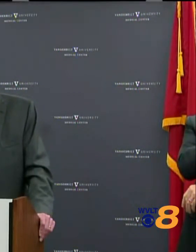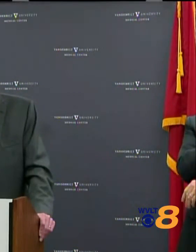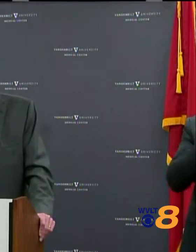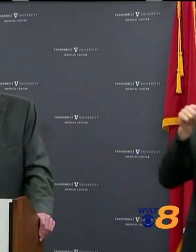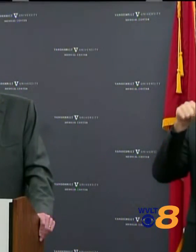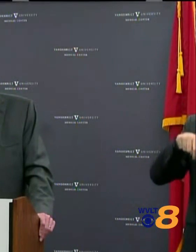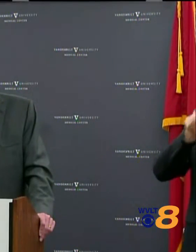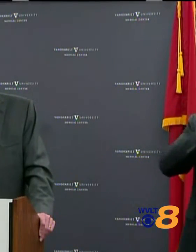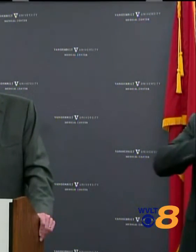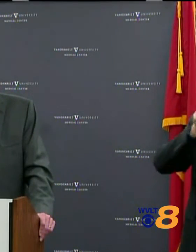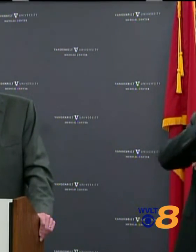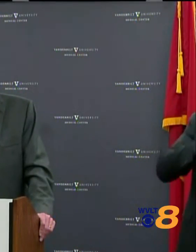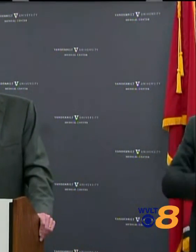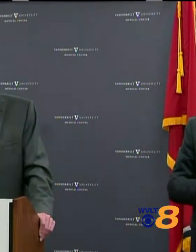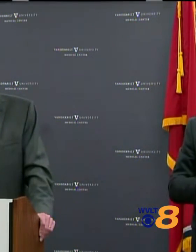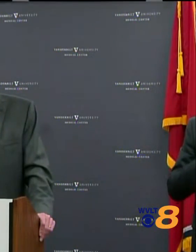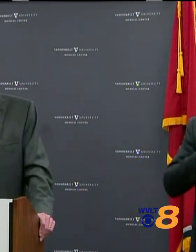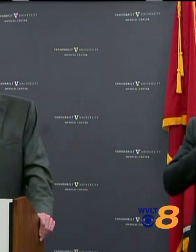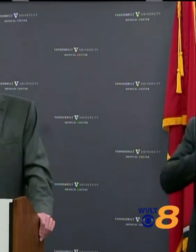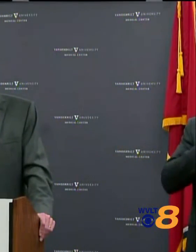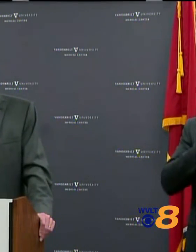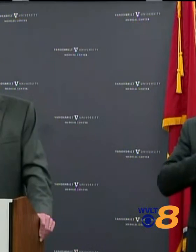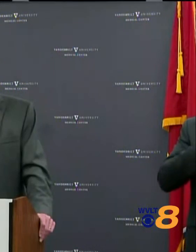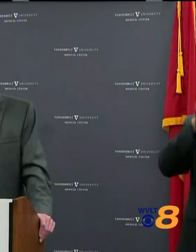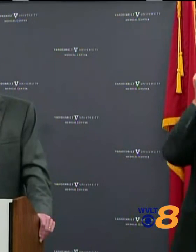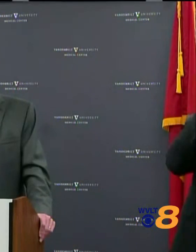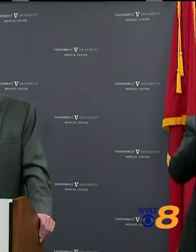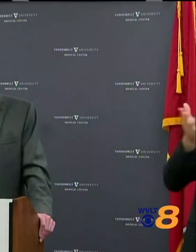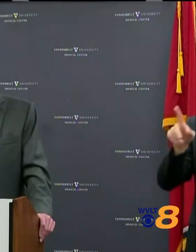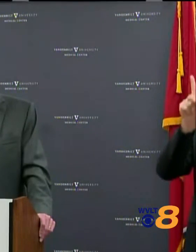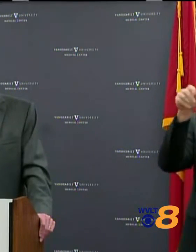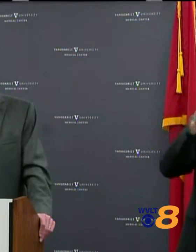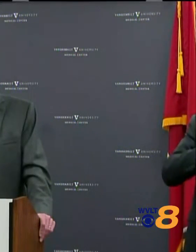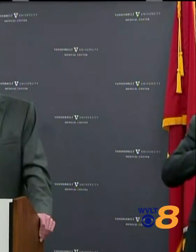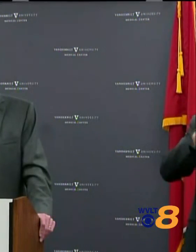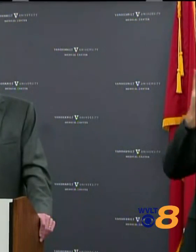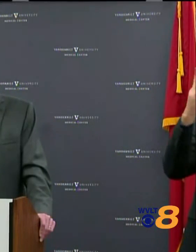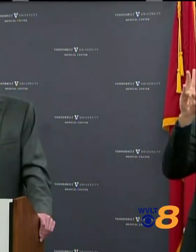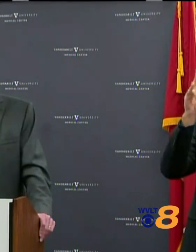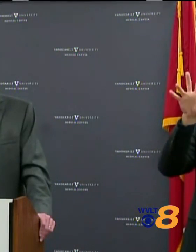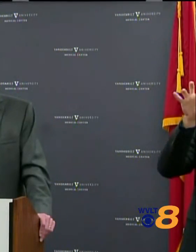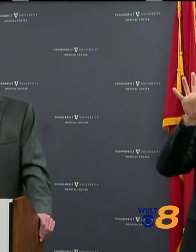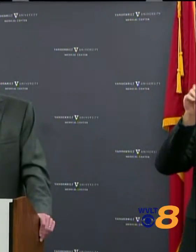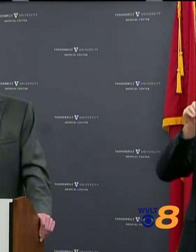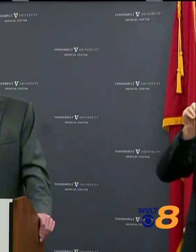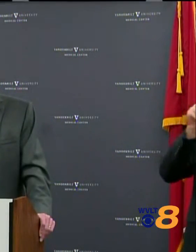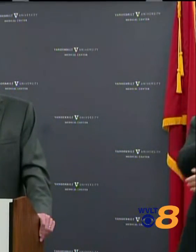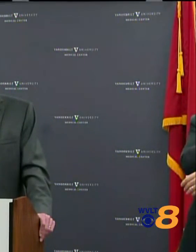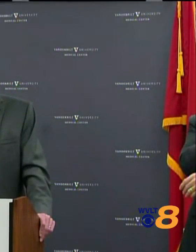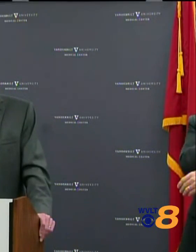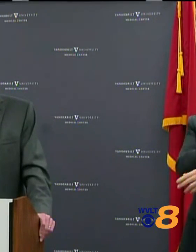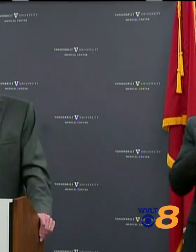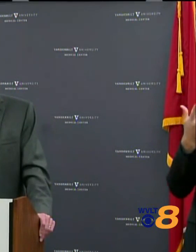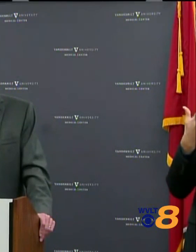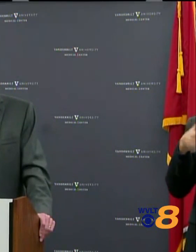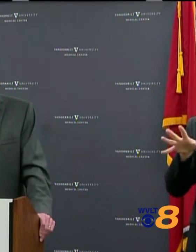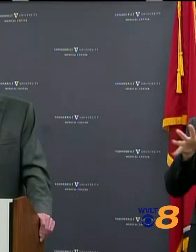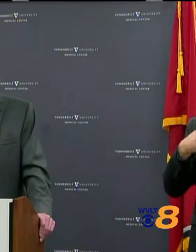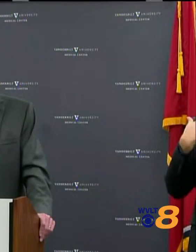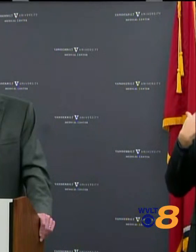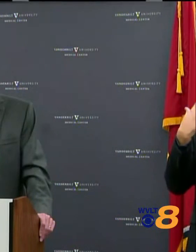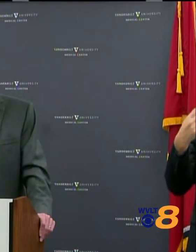Vanderbilt Medical Center. Medical professionals currently at the podium. Governor Bill Lee is in the room. He will be taking the podium shortly. Those vaccines just arriving